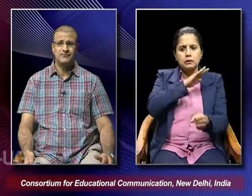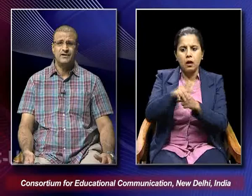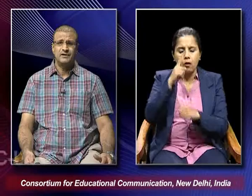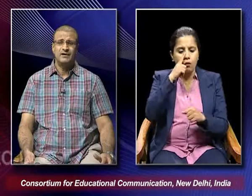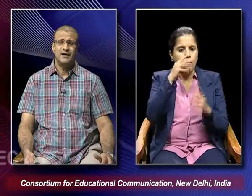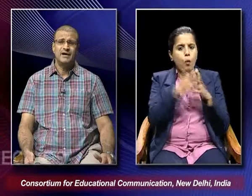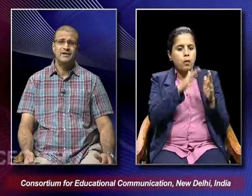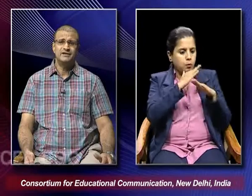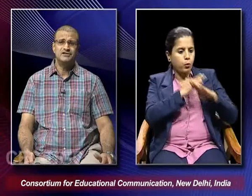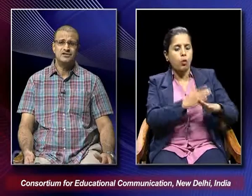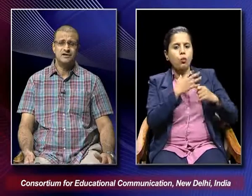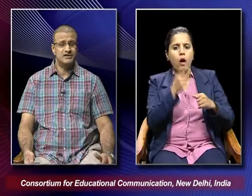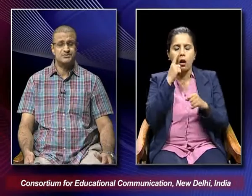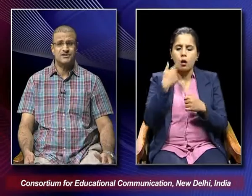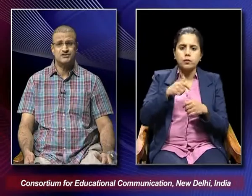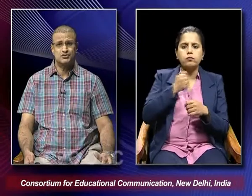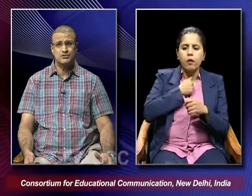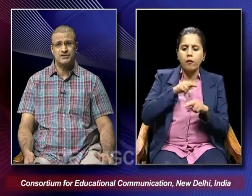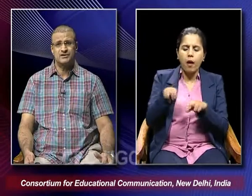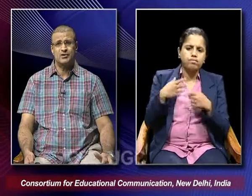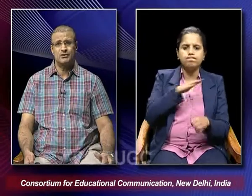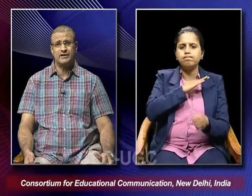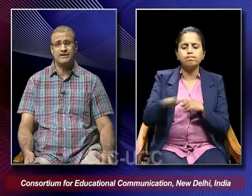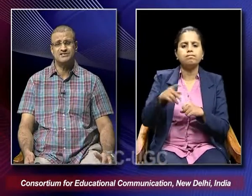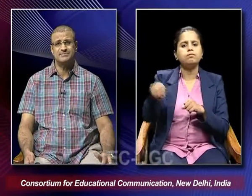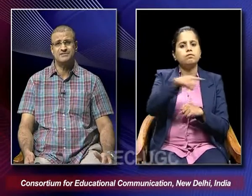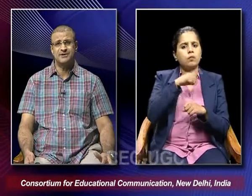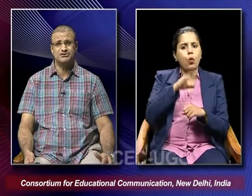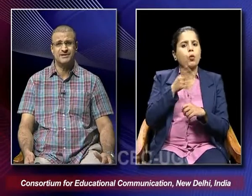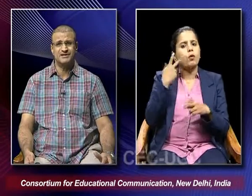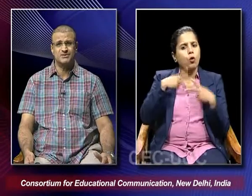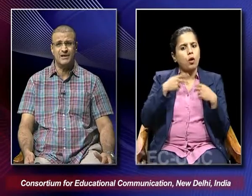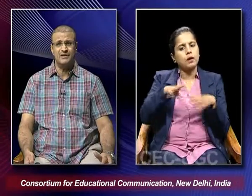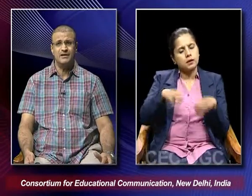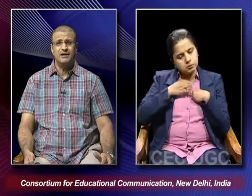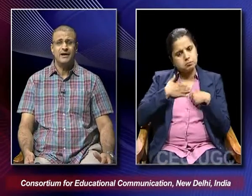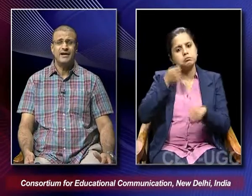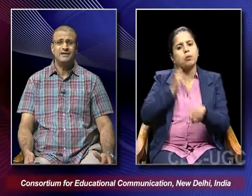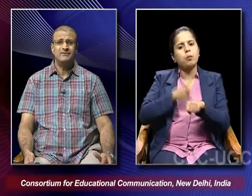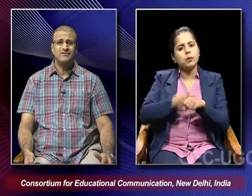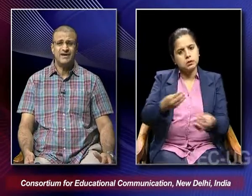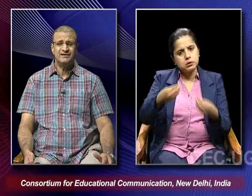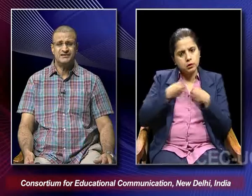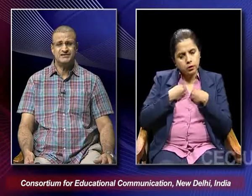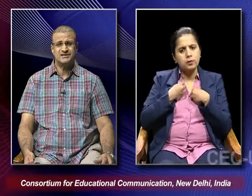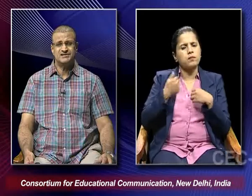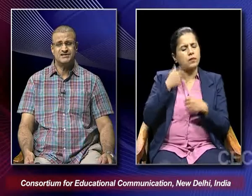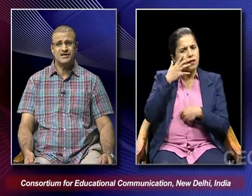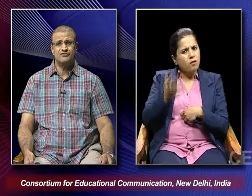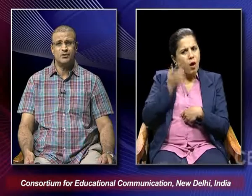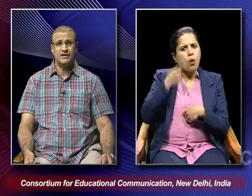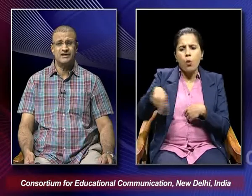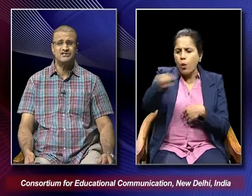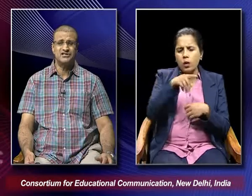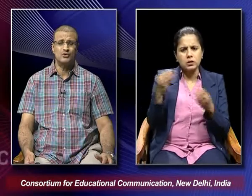girl. And he speaks truth in the court and accepts the punishment as well. And we find that such kind